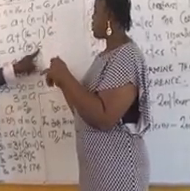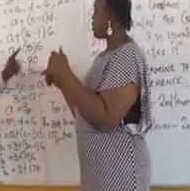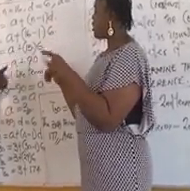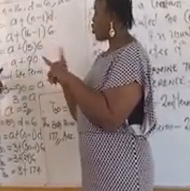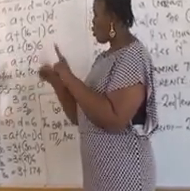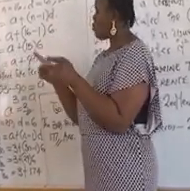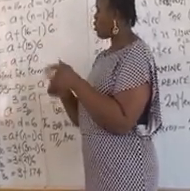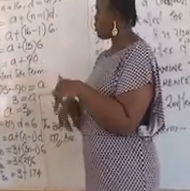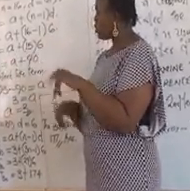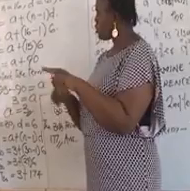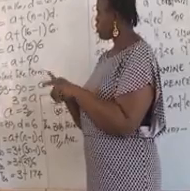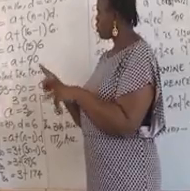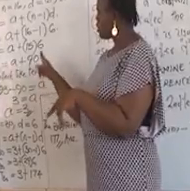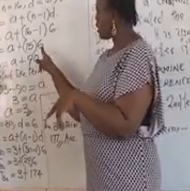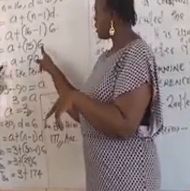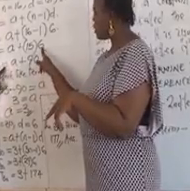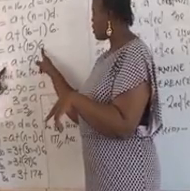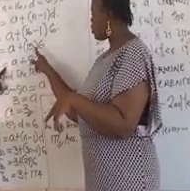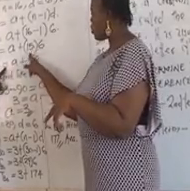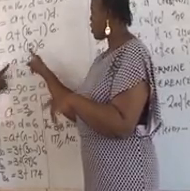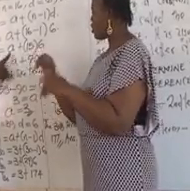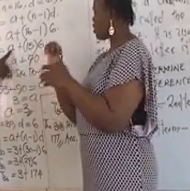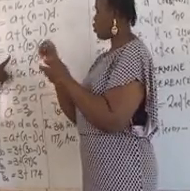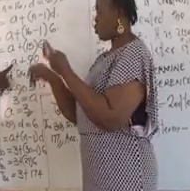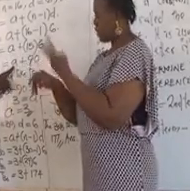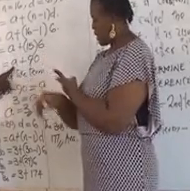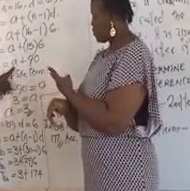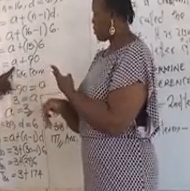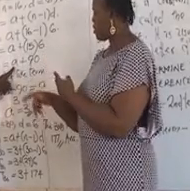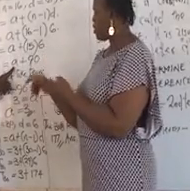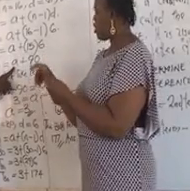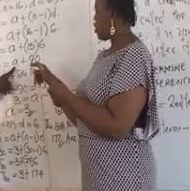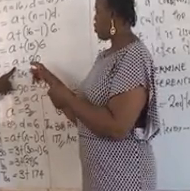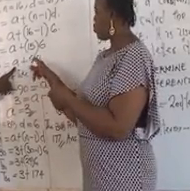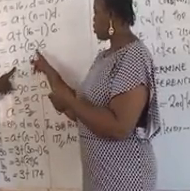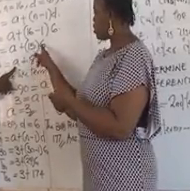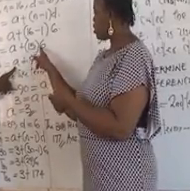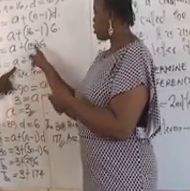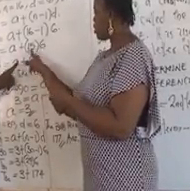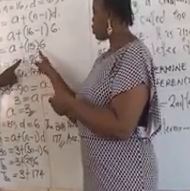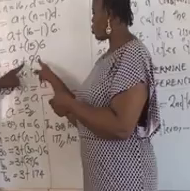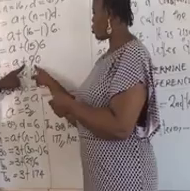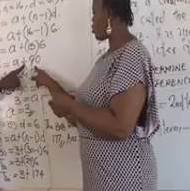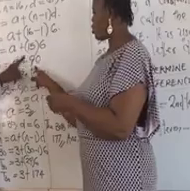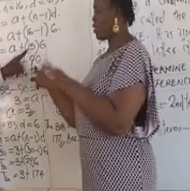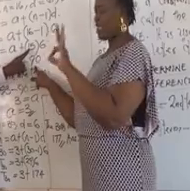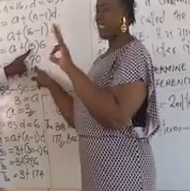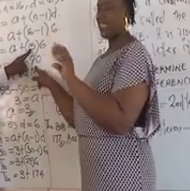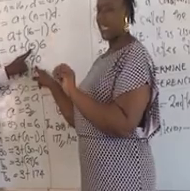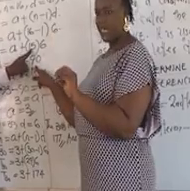common difference. 93 equals to a value of A, remember we're looking for a don't put value,